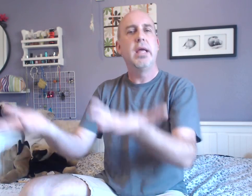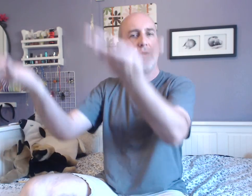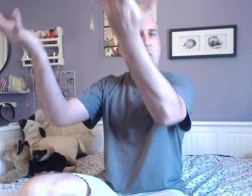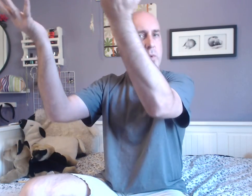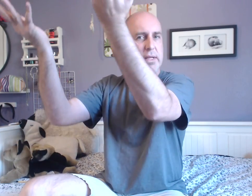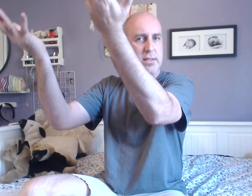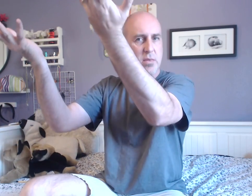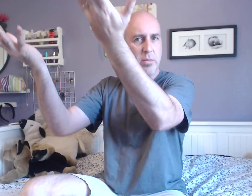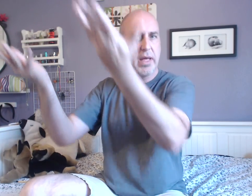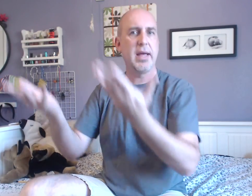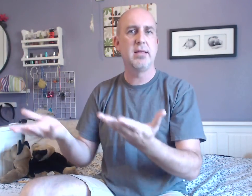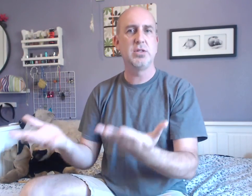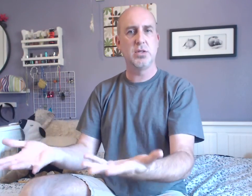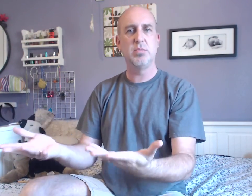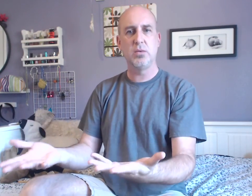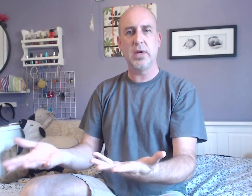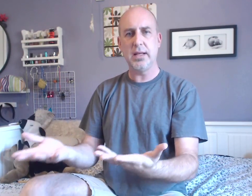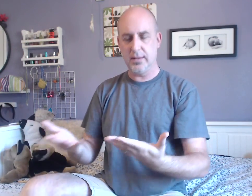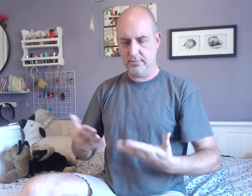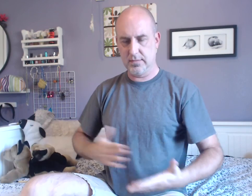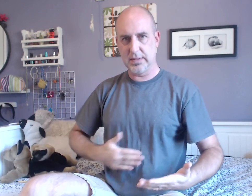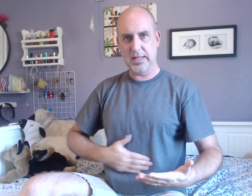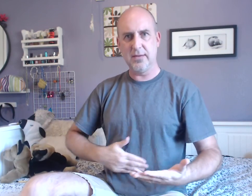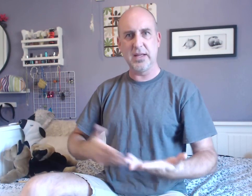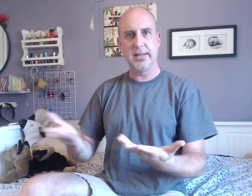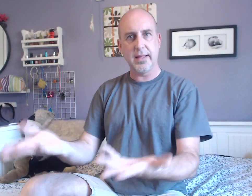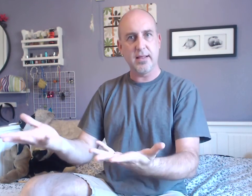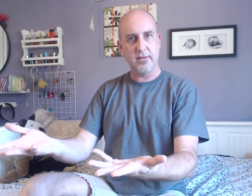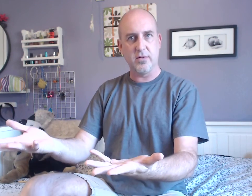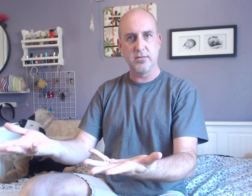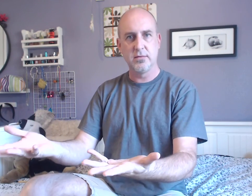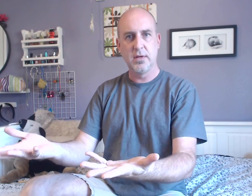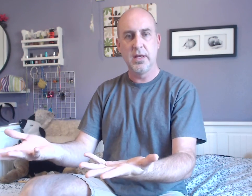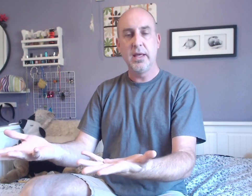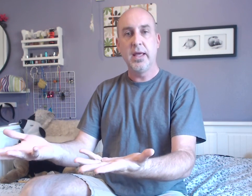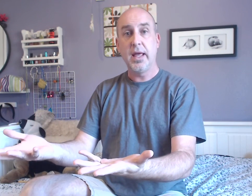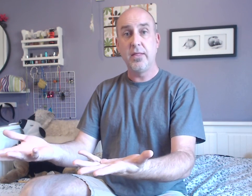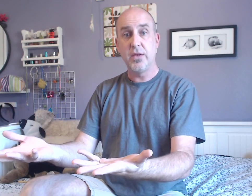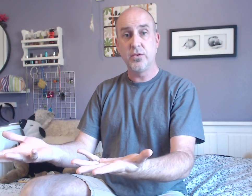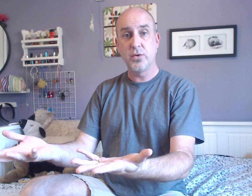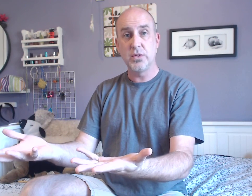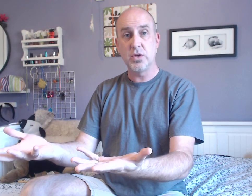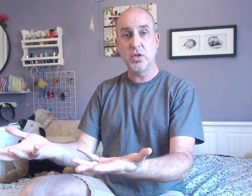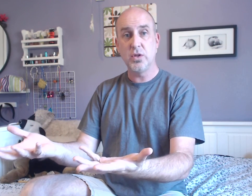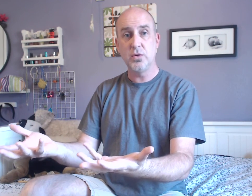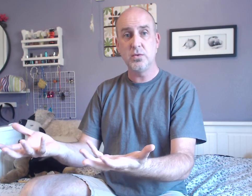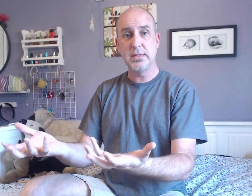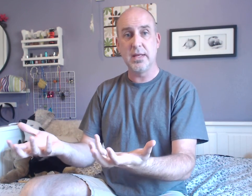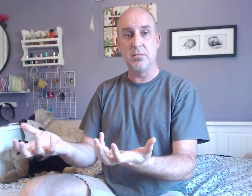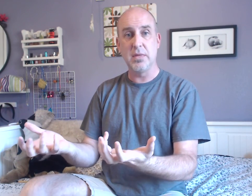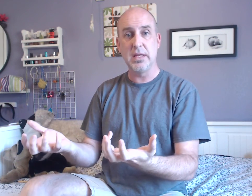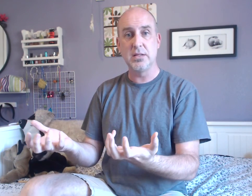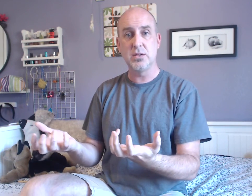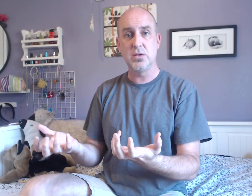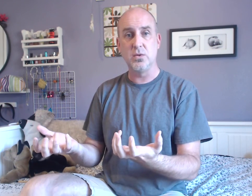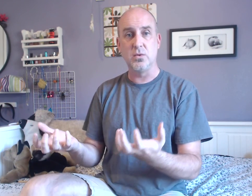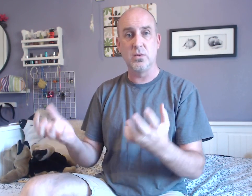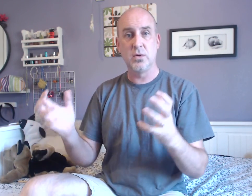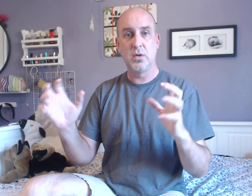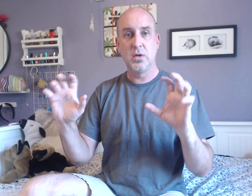Don't raise them up high. They should be right kind of at gut level. And then you're going to close them into